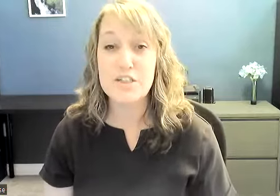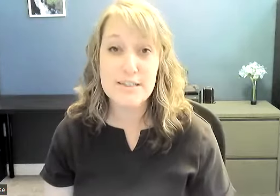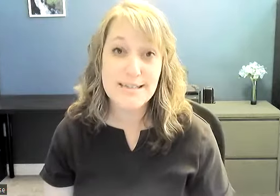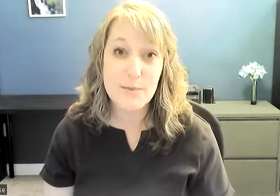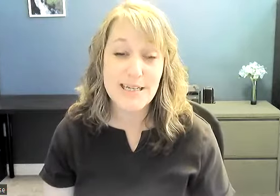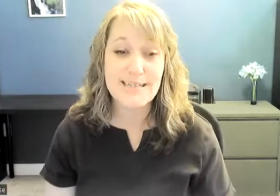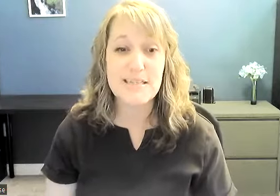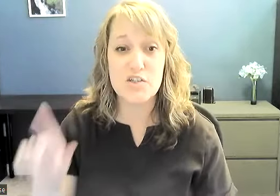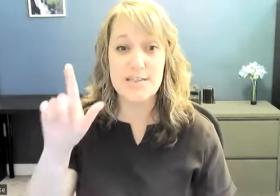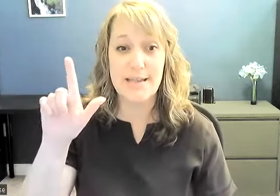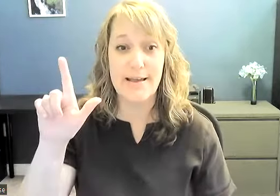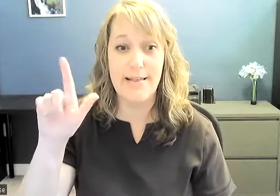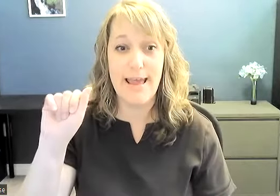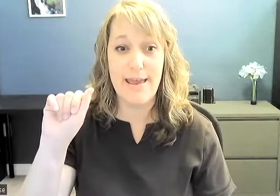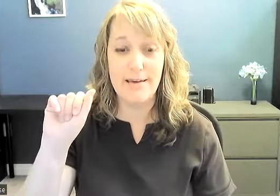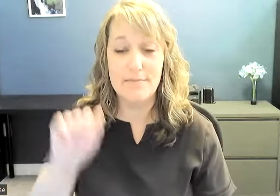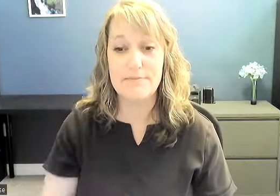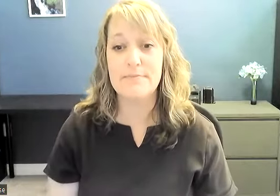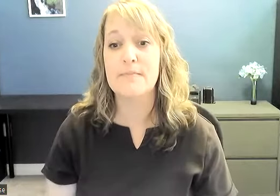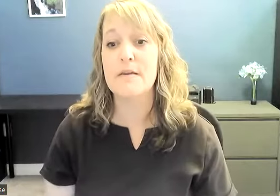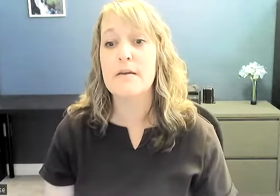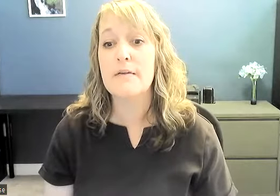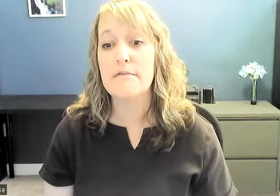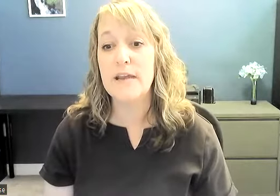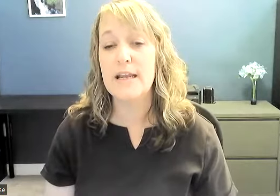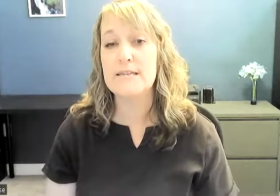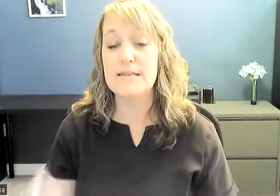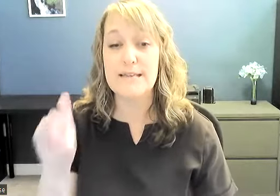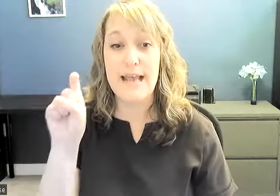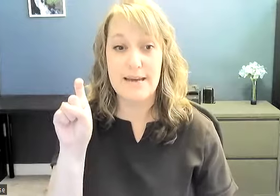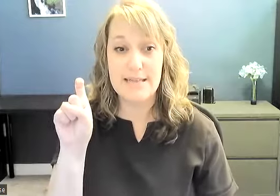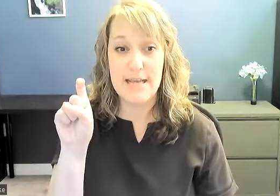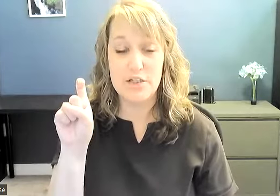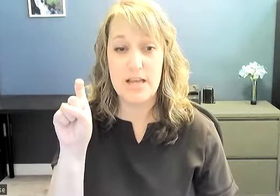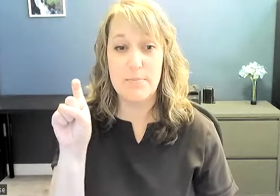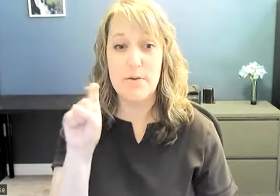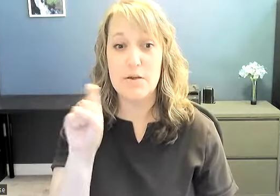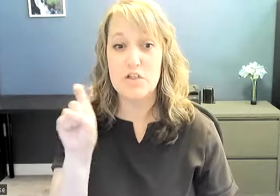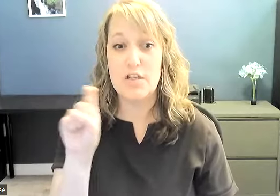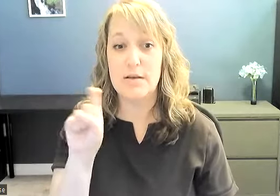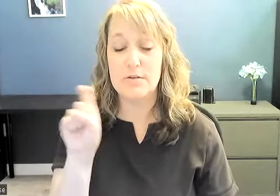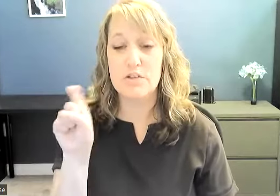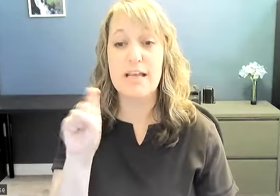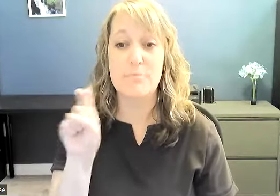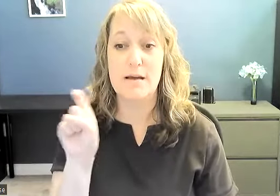Angeles is pretty easy. It's just LA. Phoenix is an X handshake, shaken back and